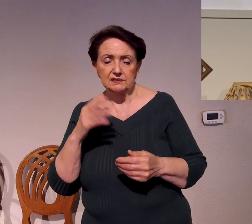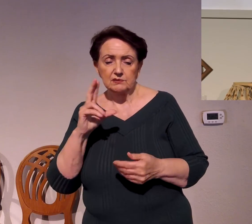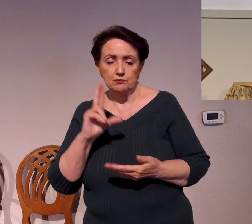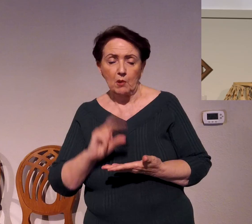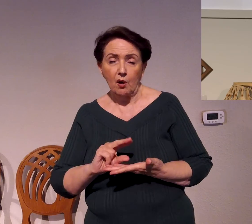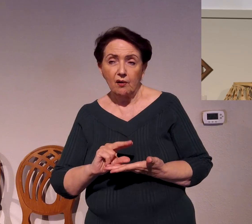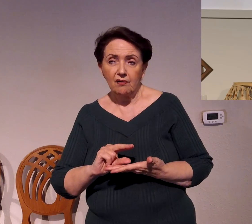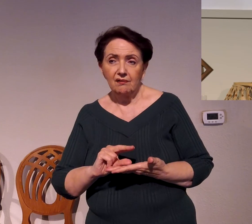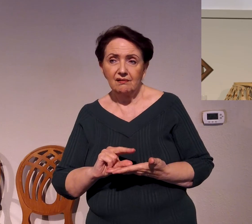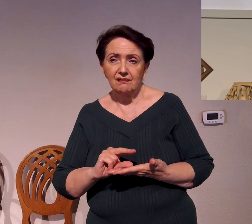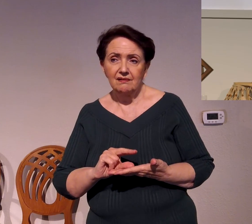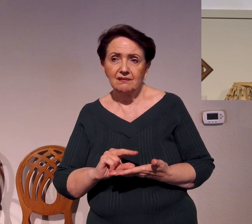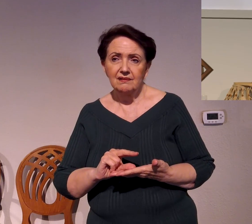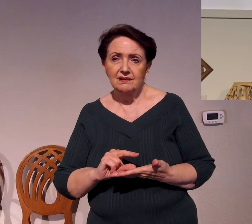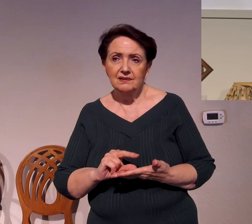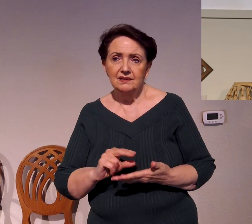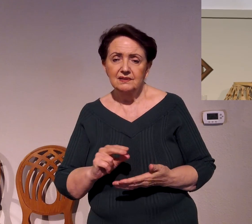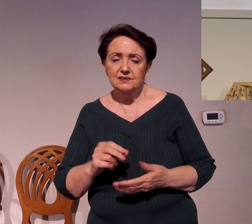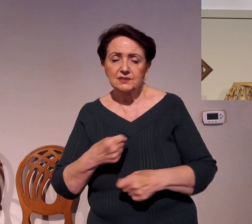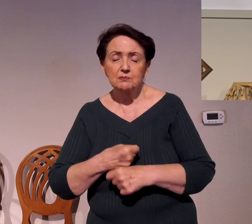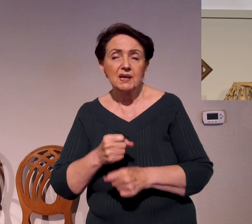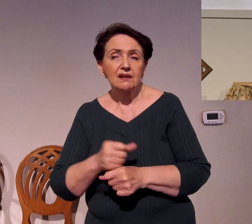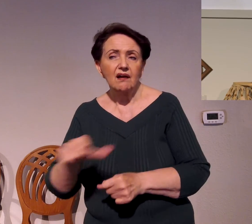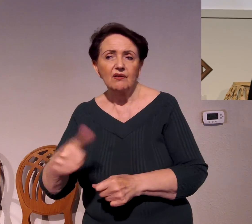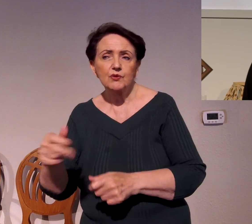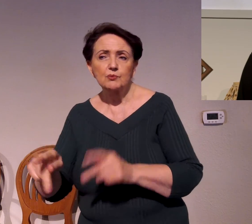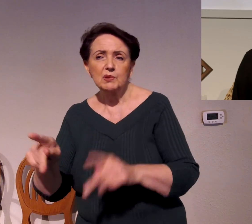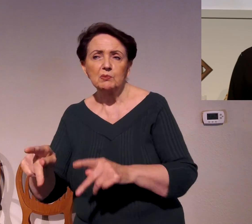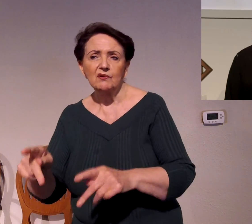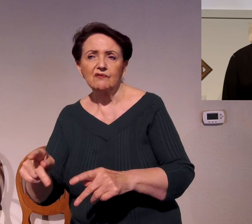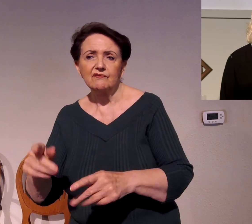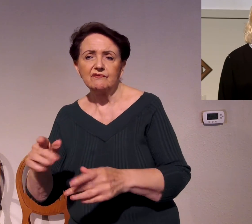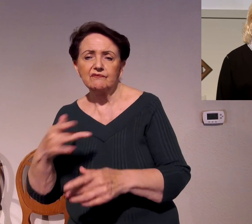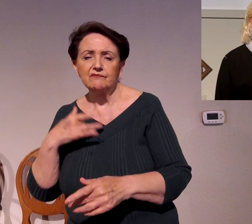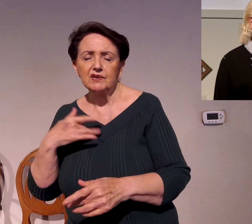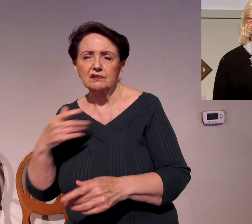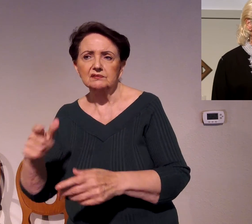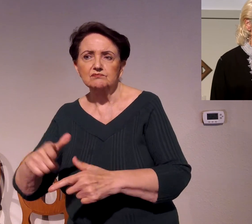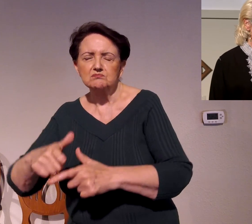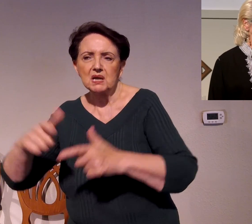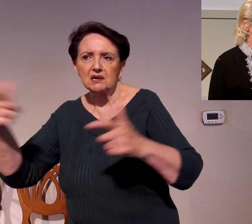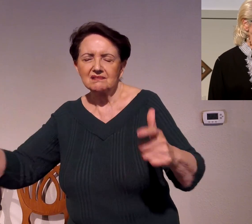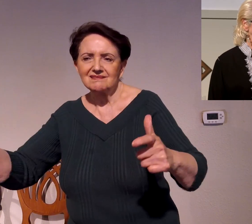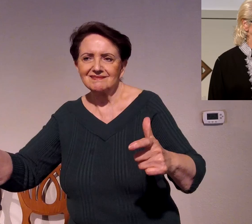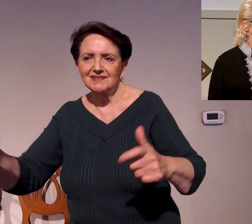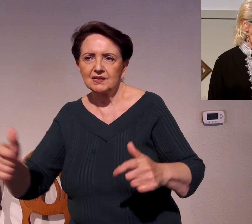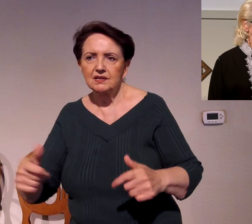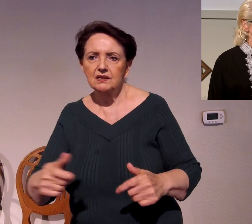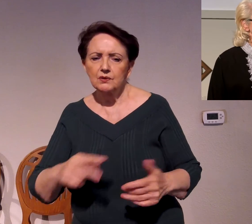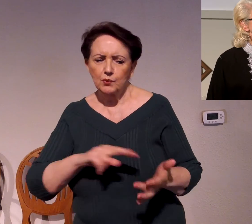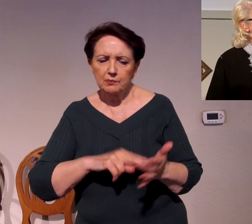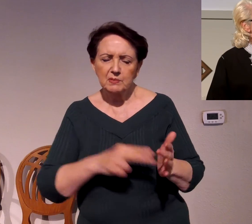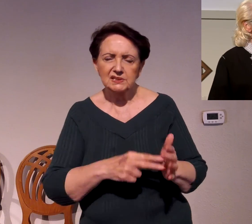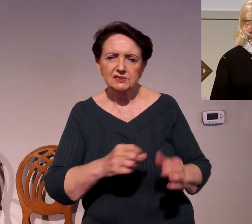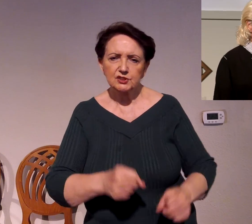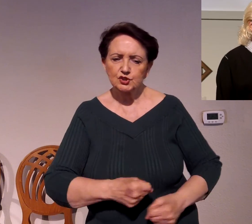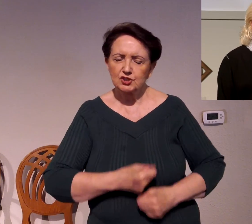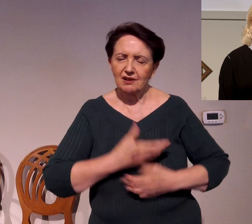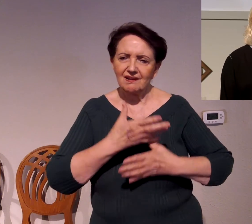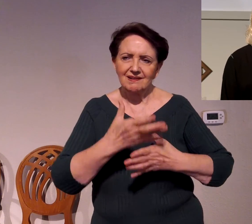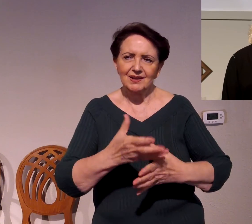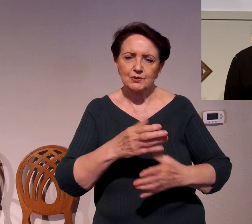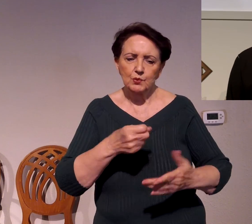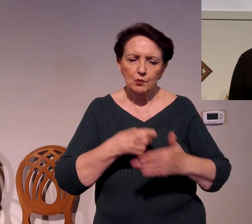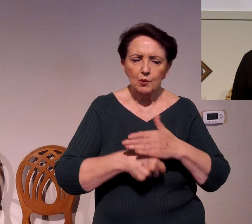you. We are all meant to shine as children do. We were born to